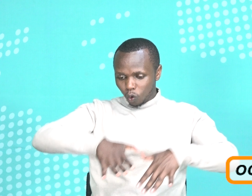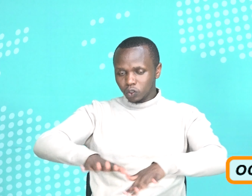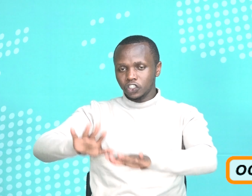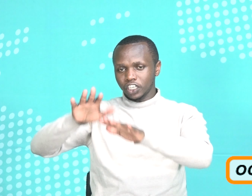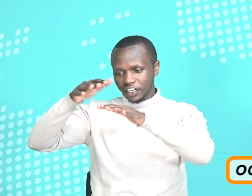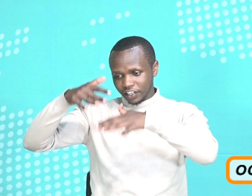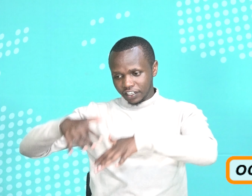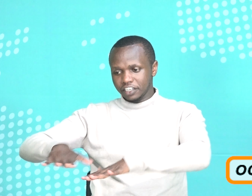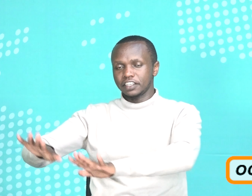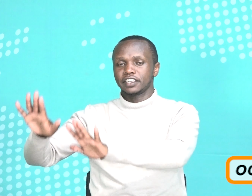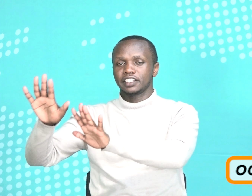ocean,